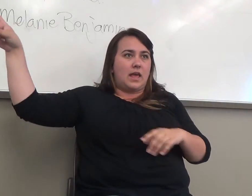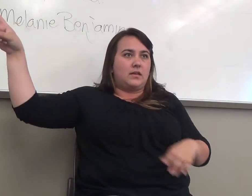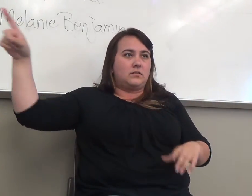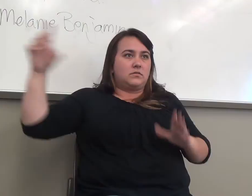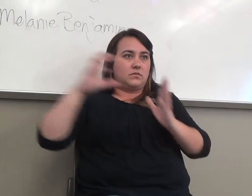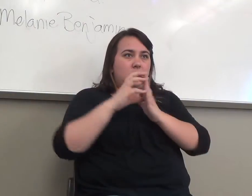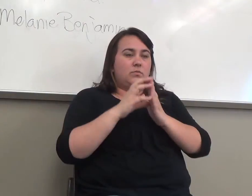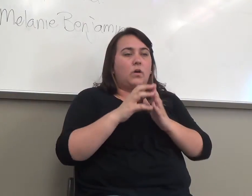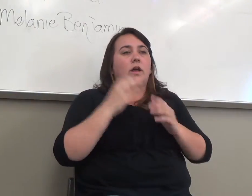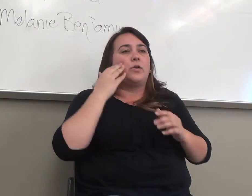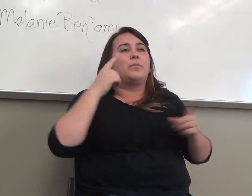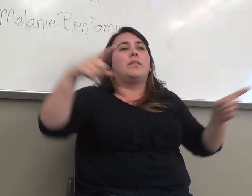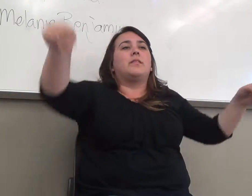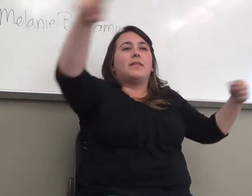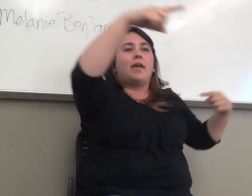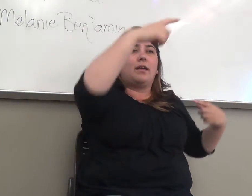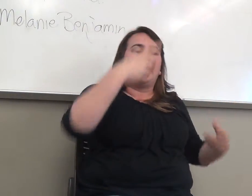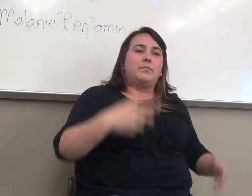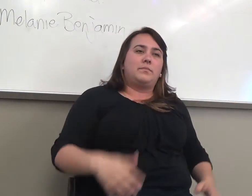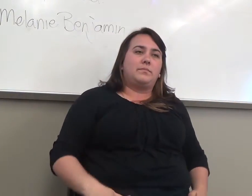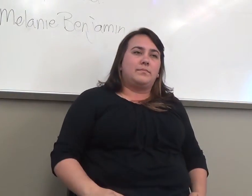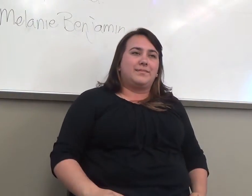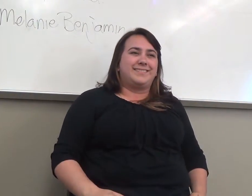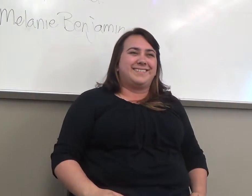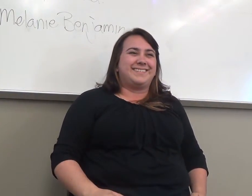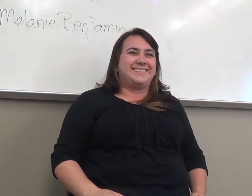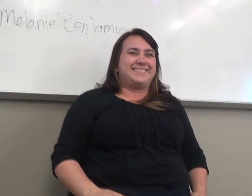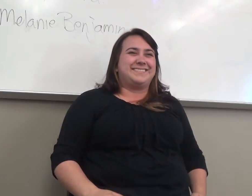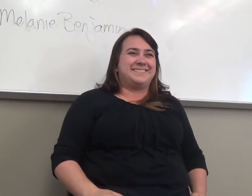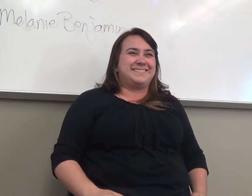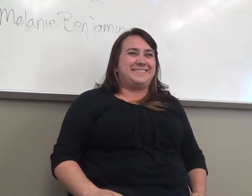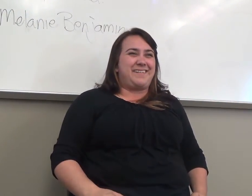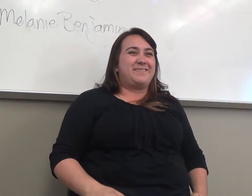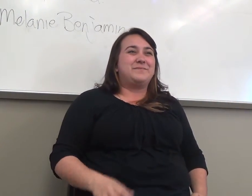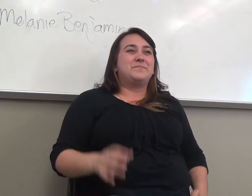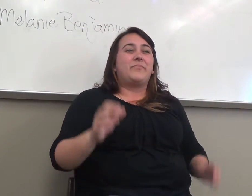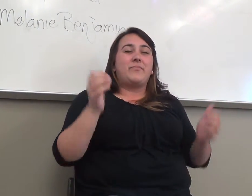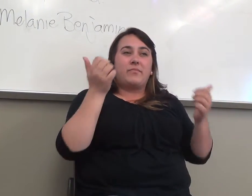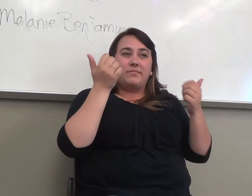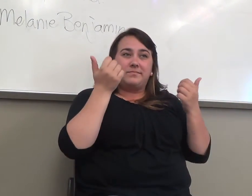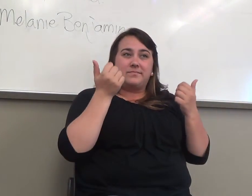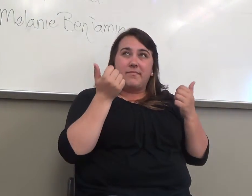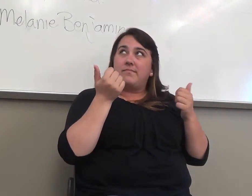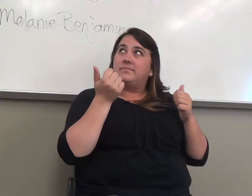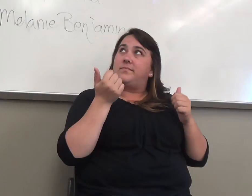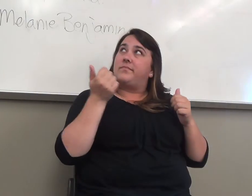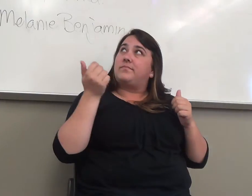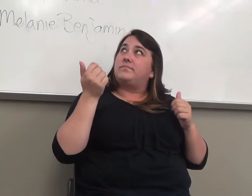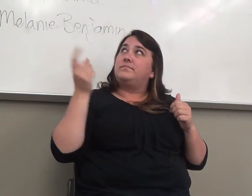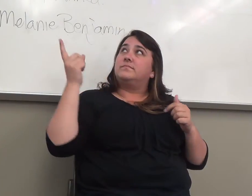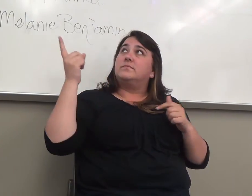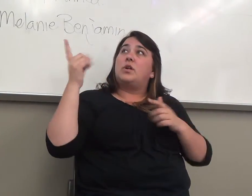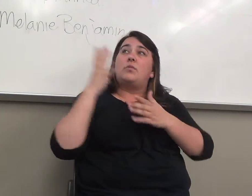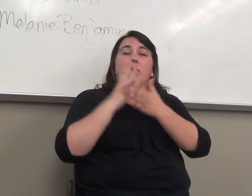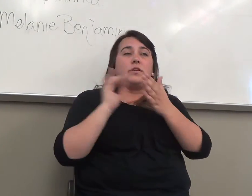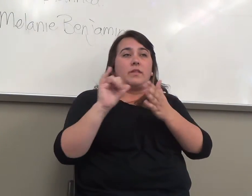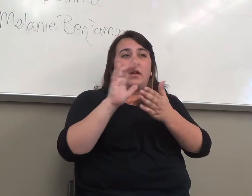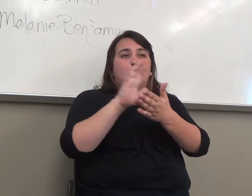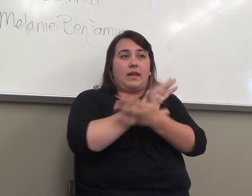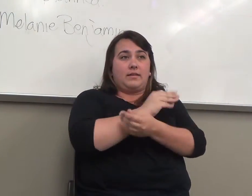would like to share with the class? Because this was what you were supposed to do, is get down to